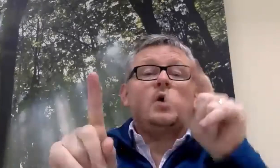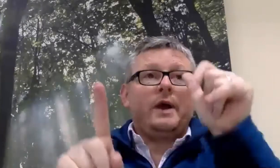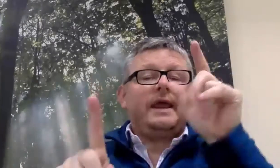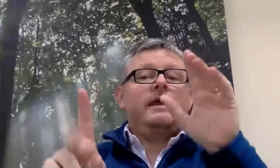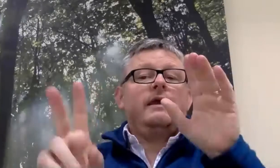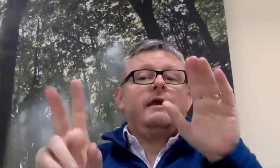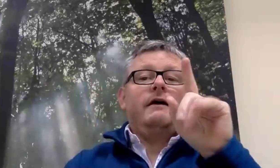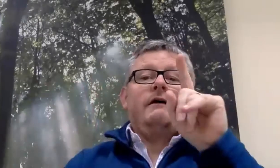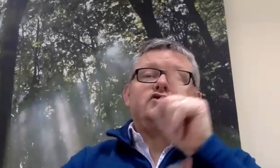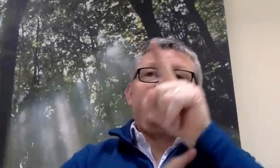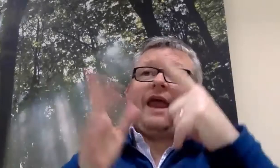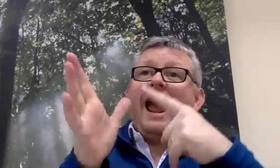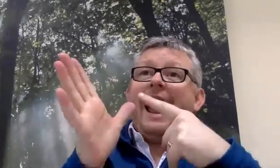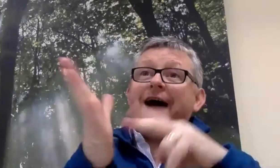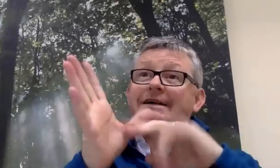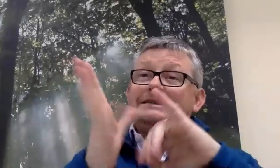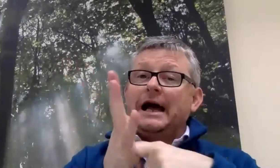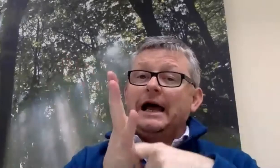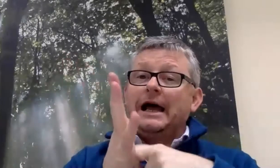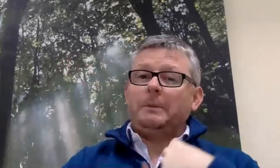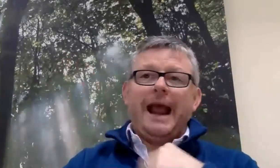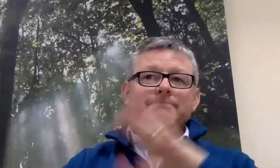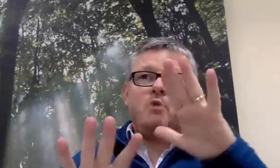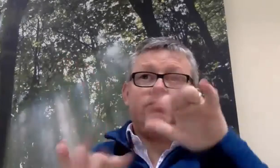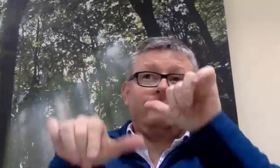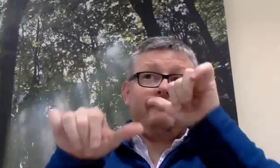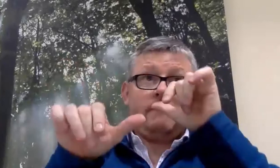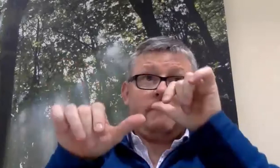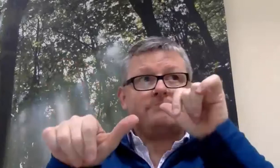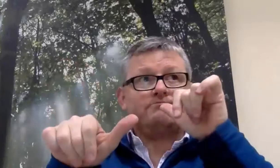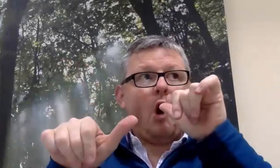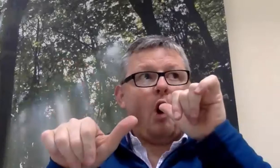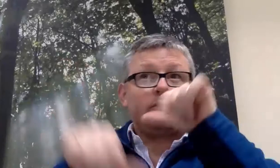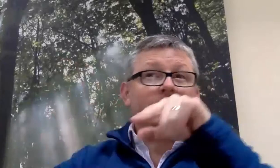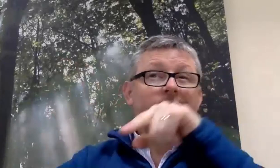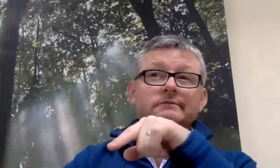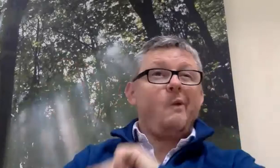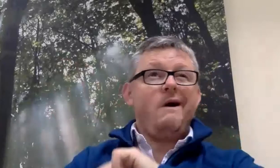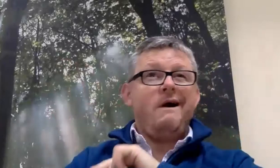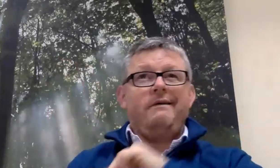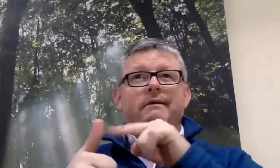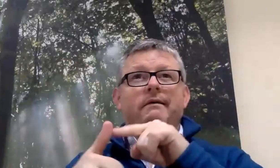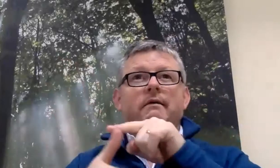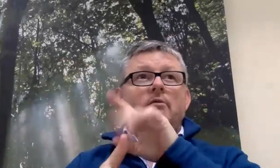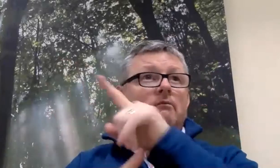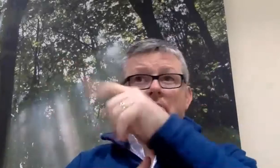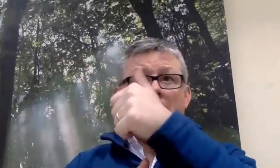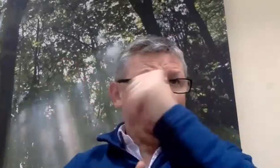Yeah, I suppose if you're talking about avatars, I am not personally a huge fan of